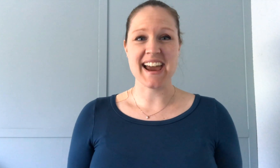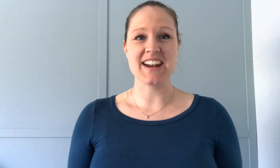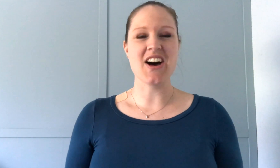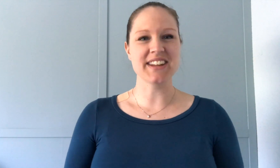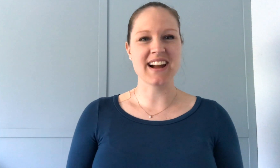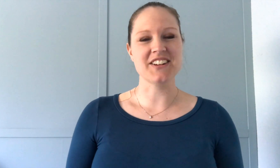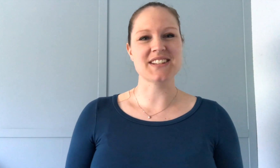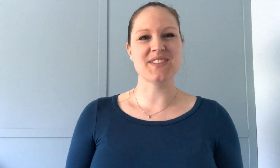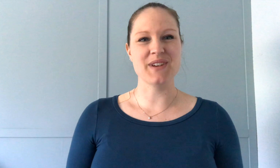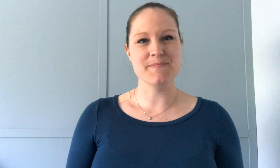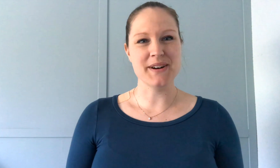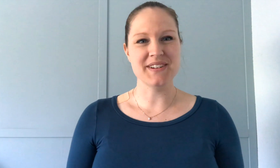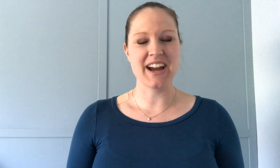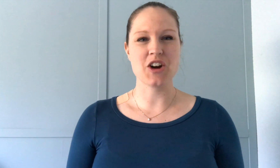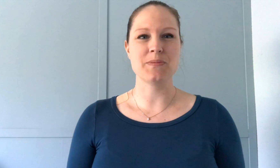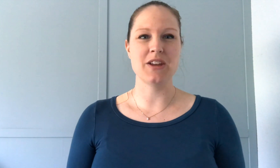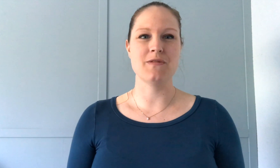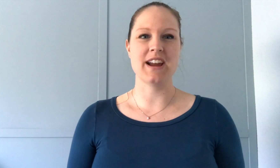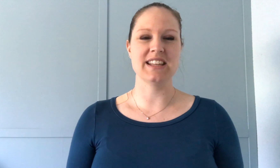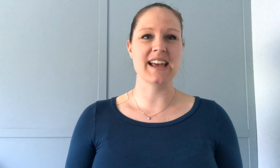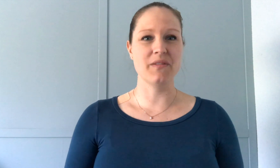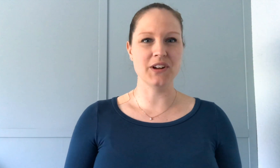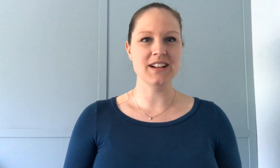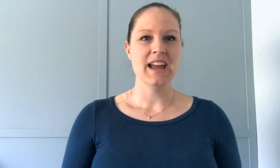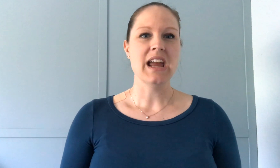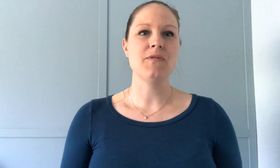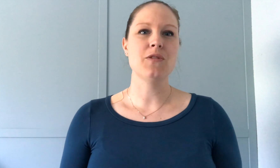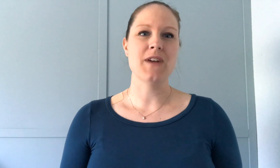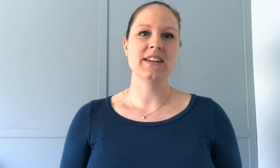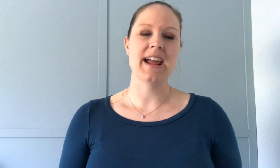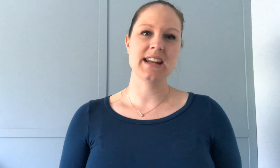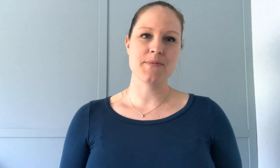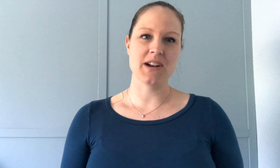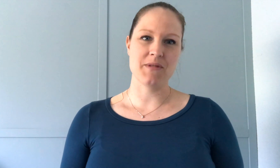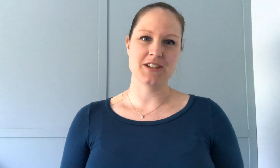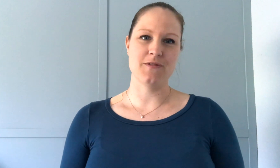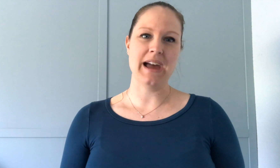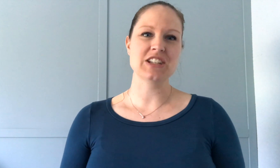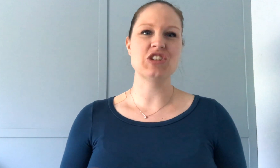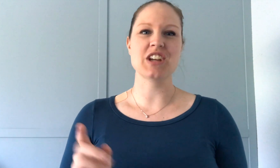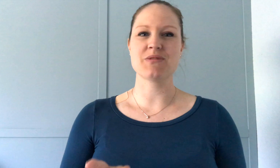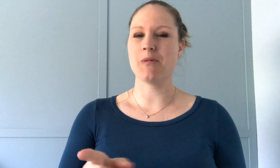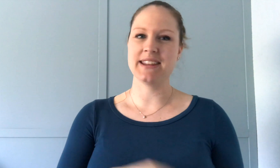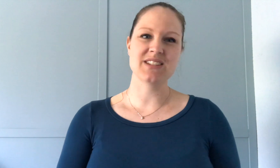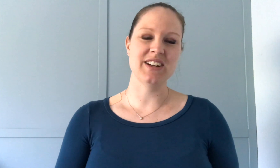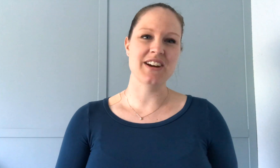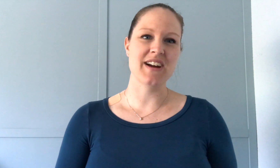sign all the colors of the rainbow. I hope that you find this helpful. If you found at any point I went too fast, just rewind this video and